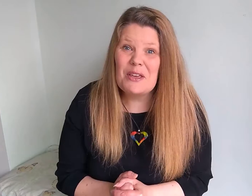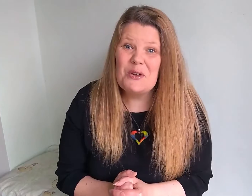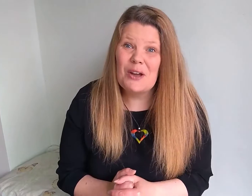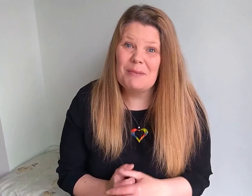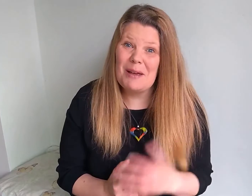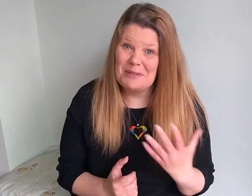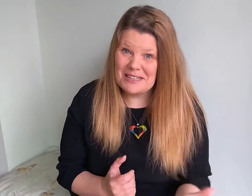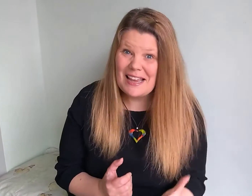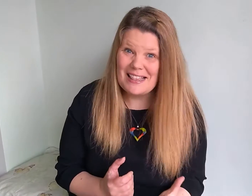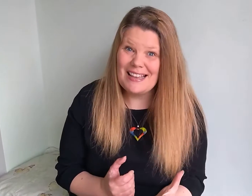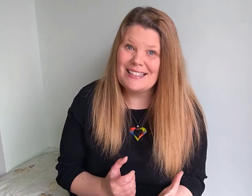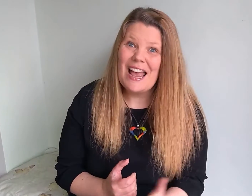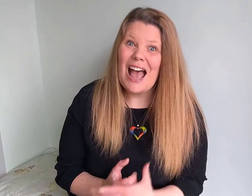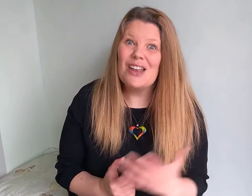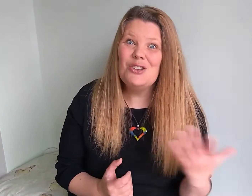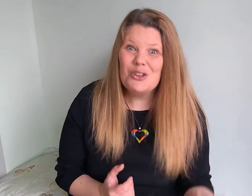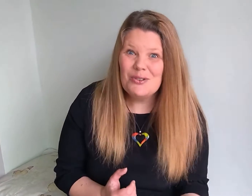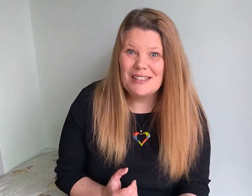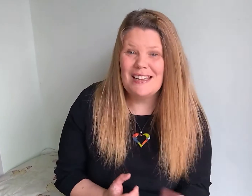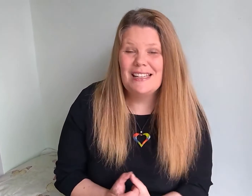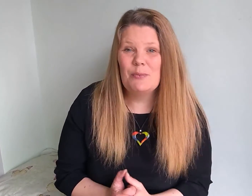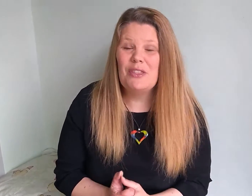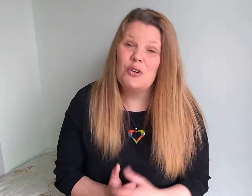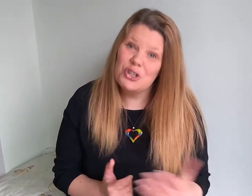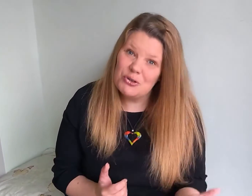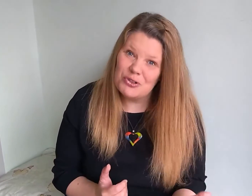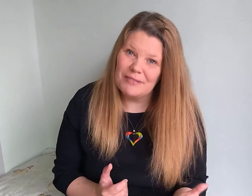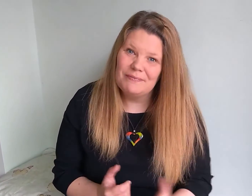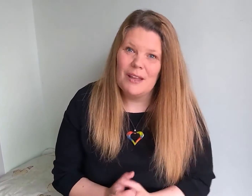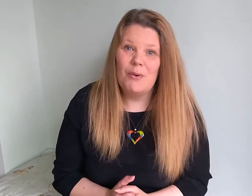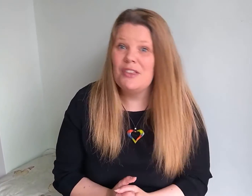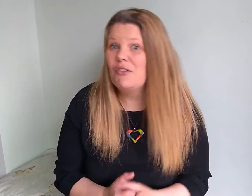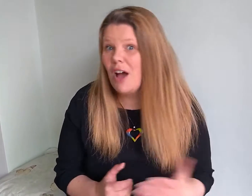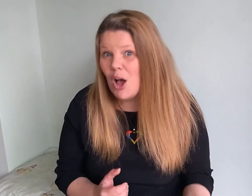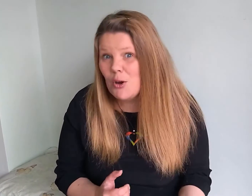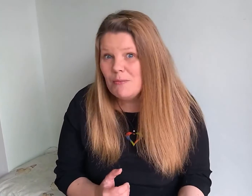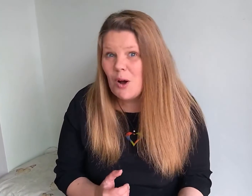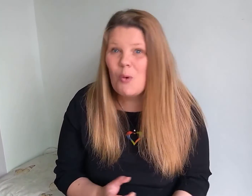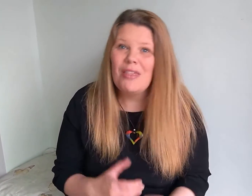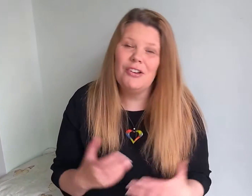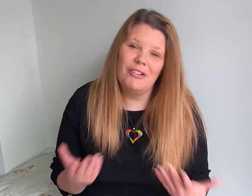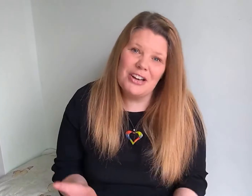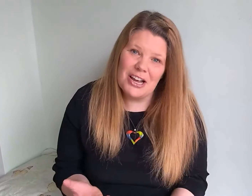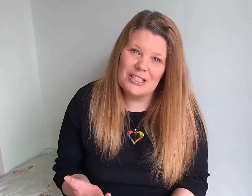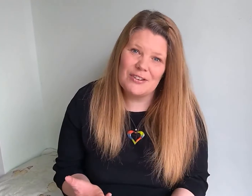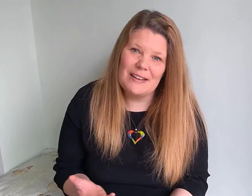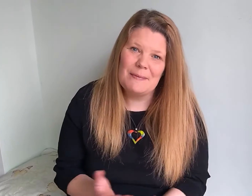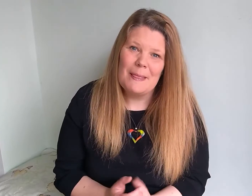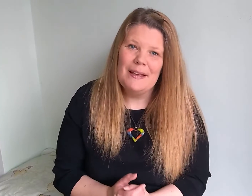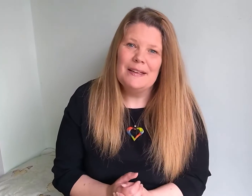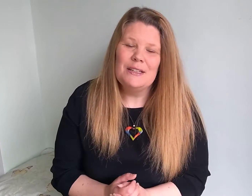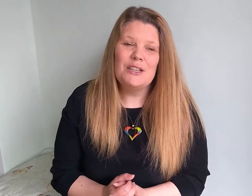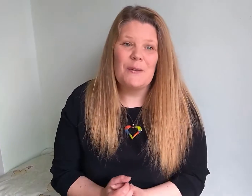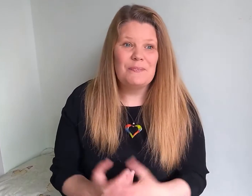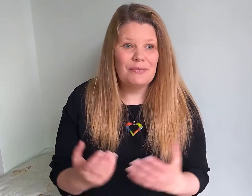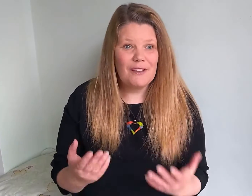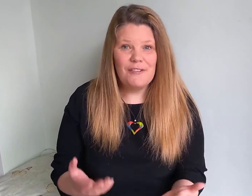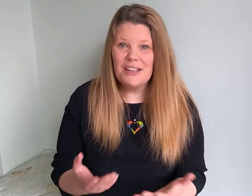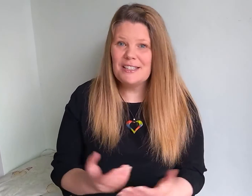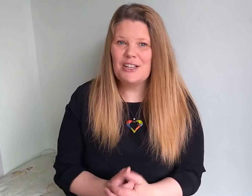you're going to be able to take this and use this with your children, whether you're at home or whether you're at nursery. So, first